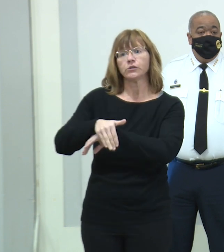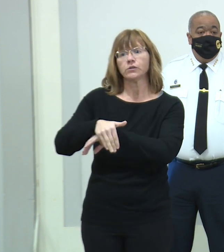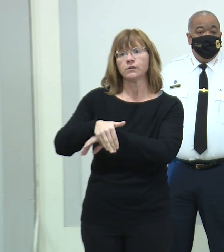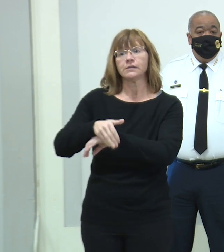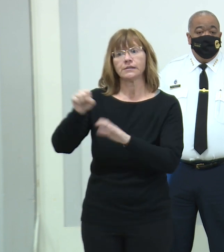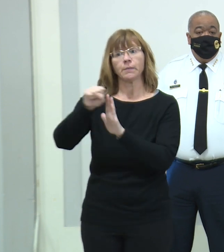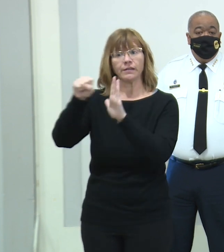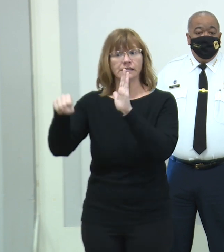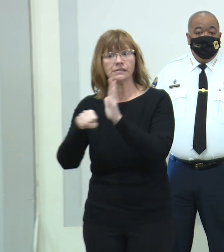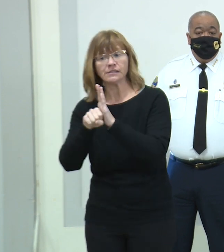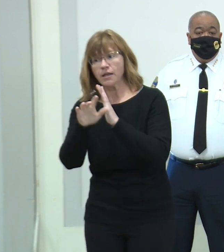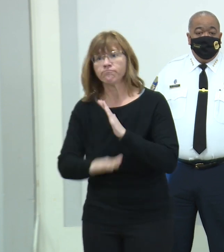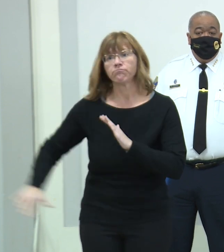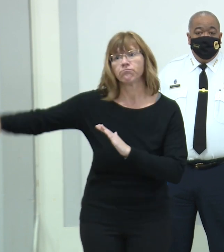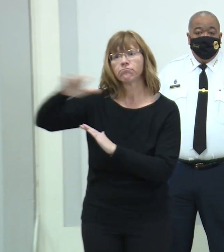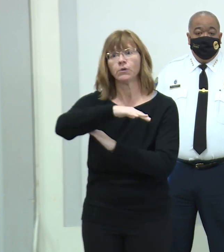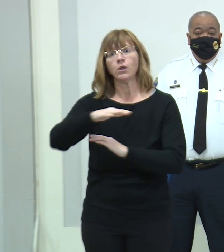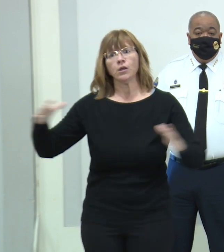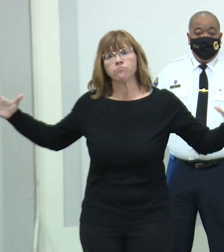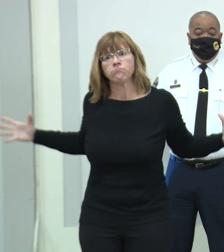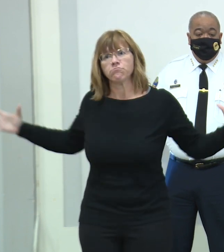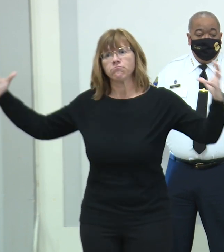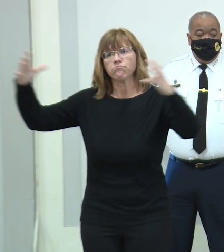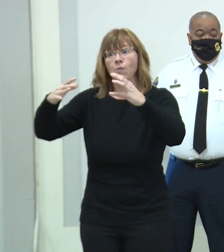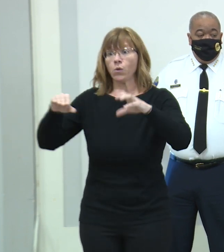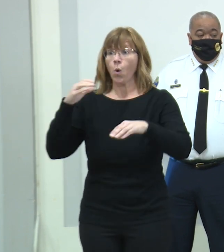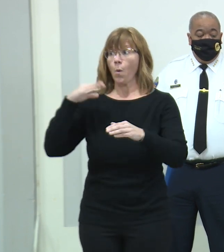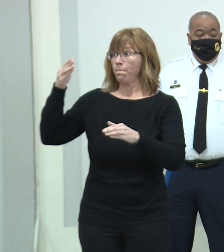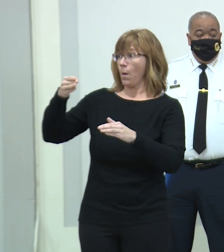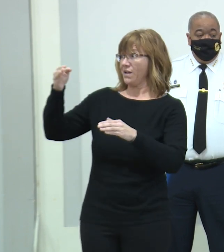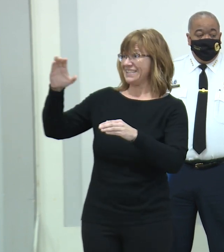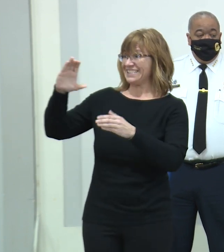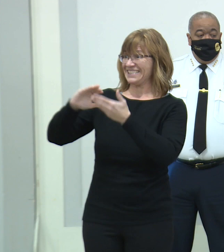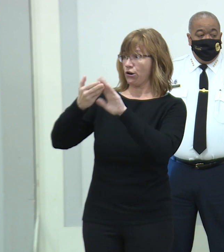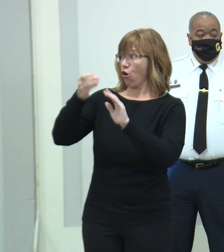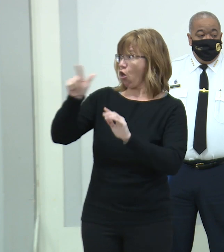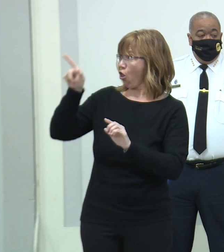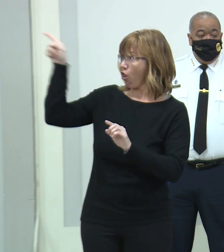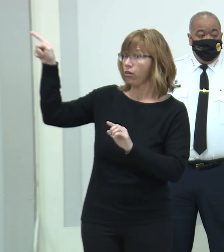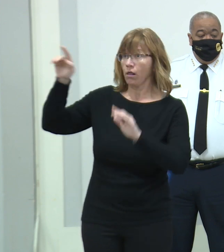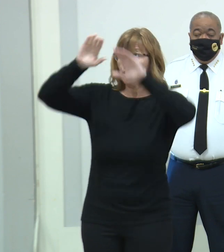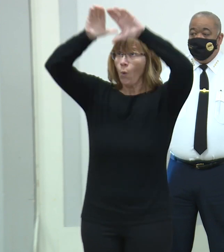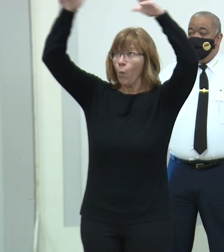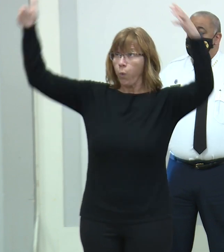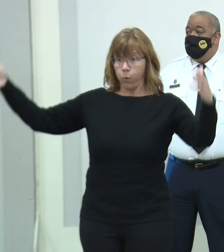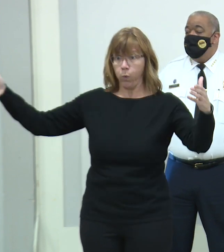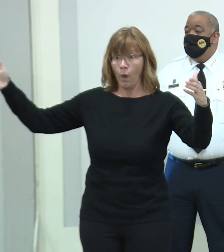Marylanders lost to COVID-19 by lighting the City Hall dome amber. The